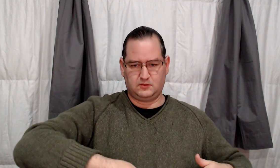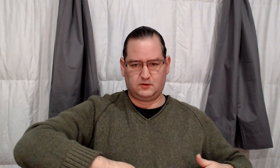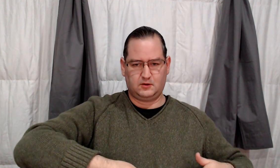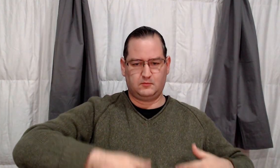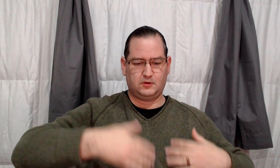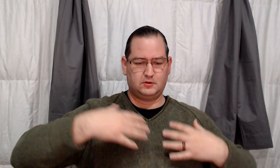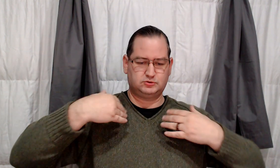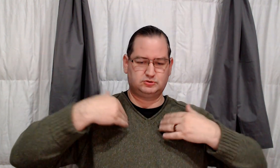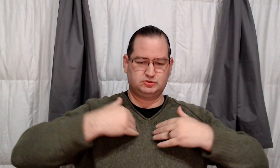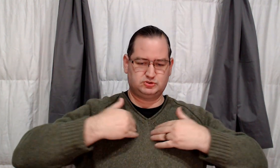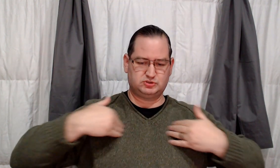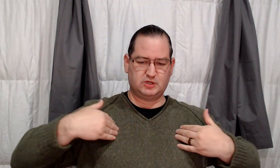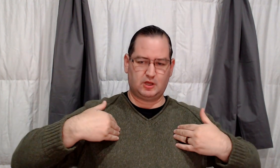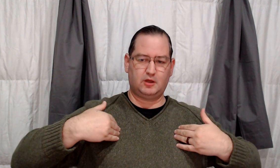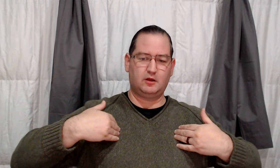Just for a while, focus on your breathing.